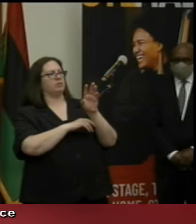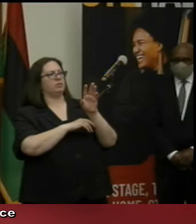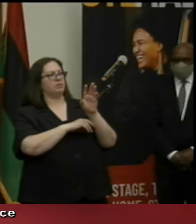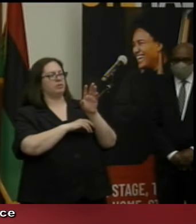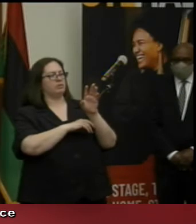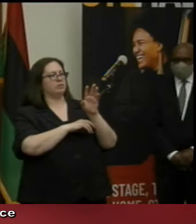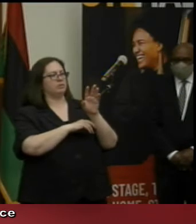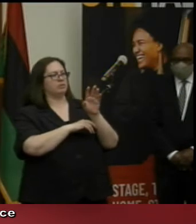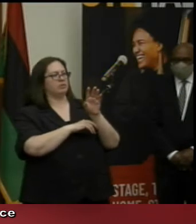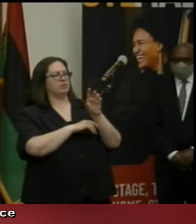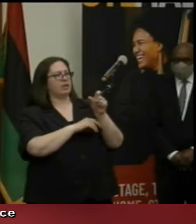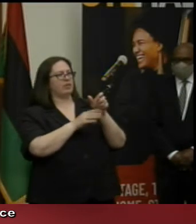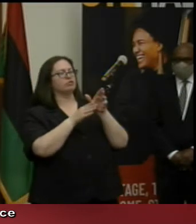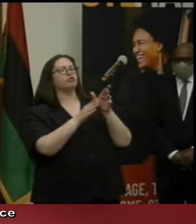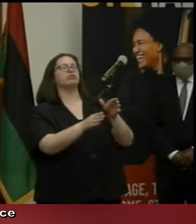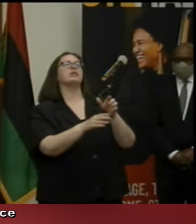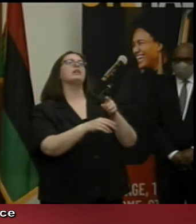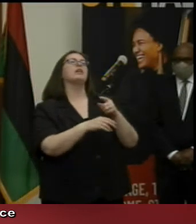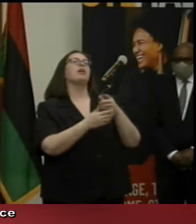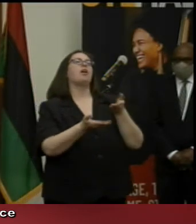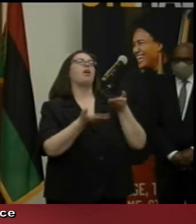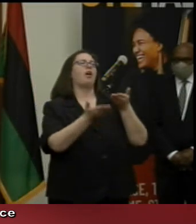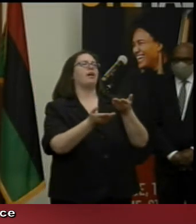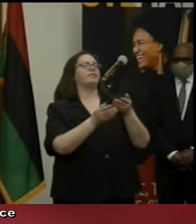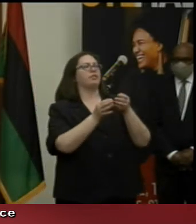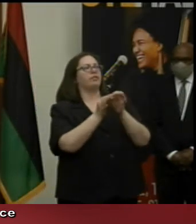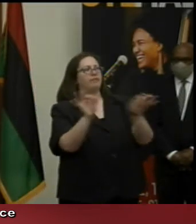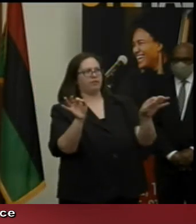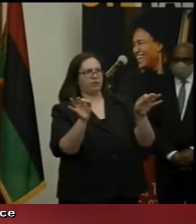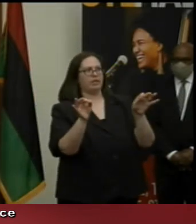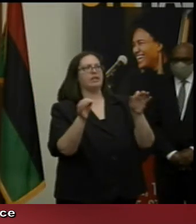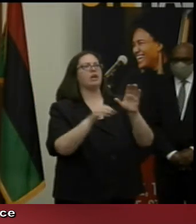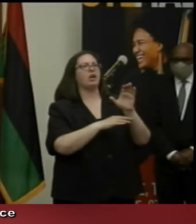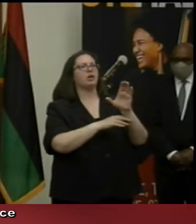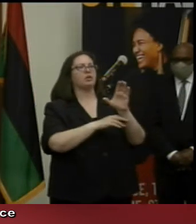testing site, offering free COVID-19 testing to the community at large.